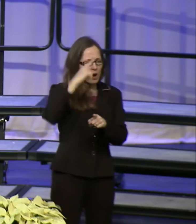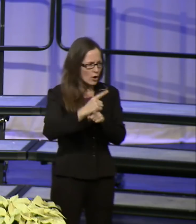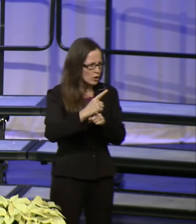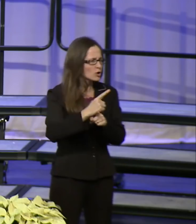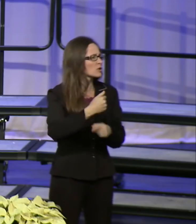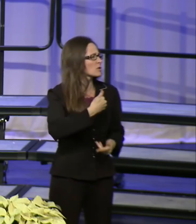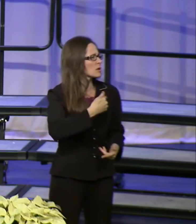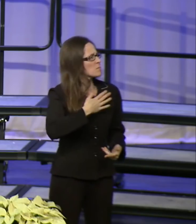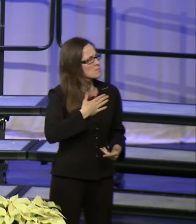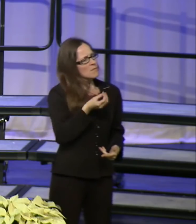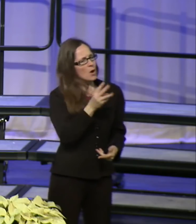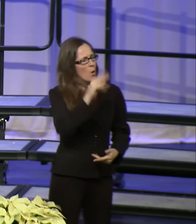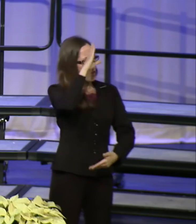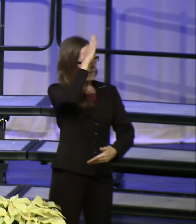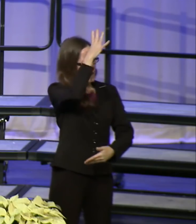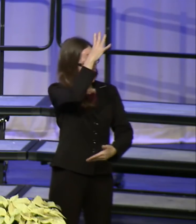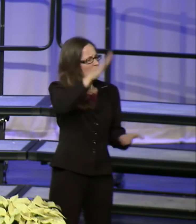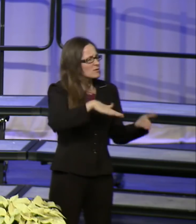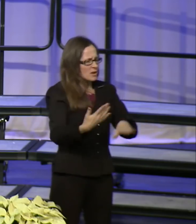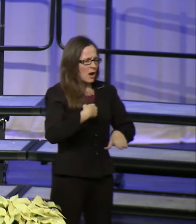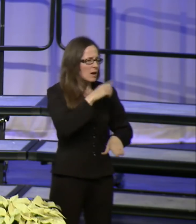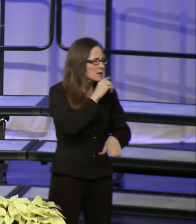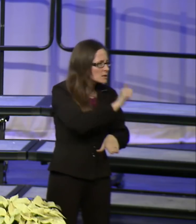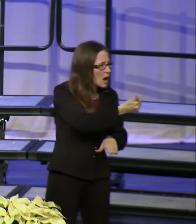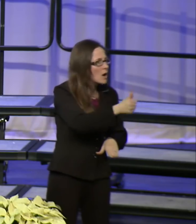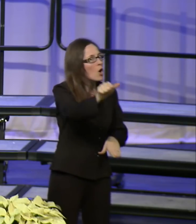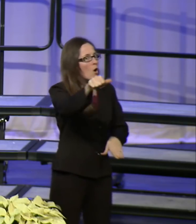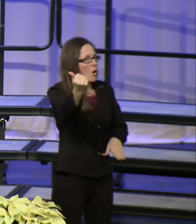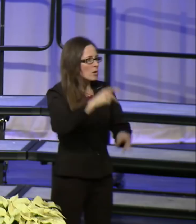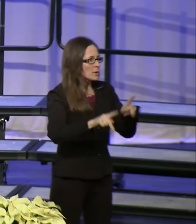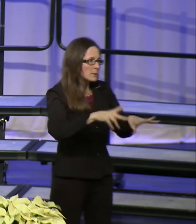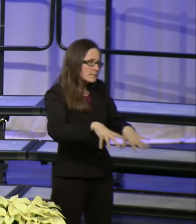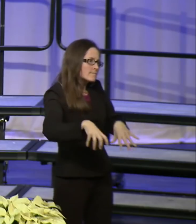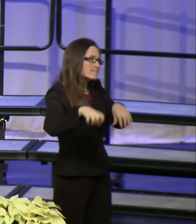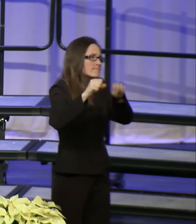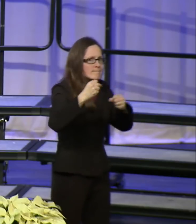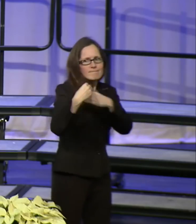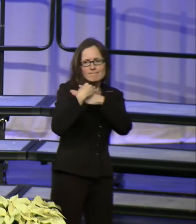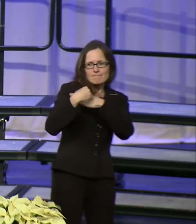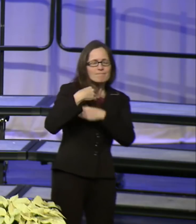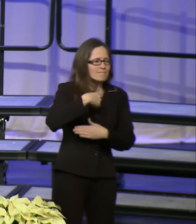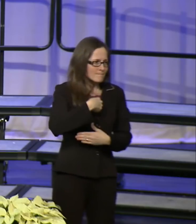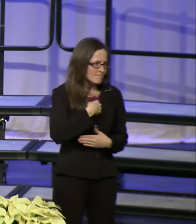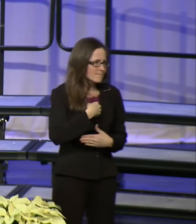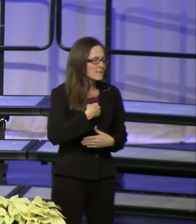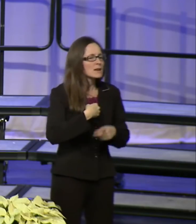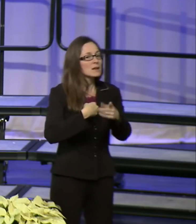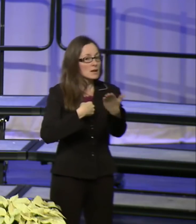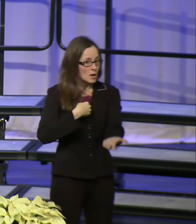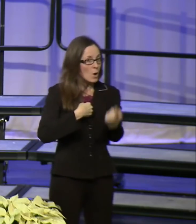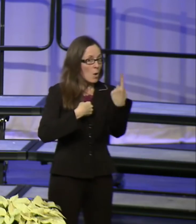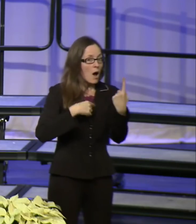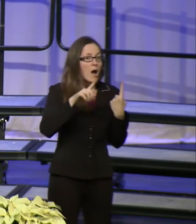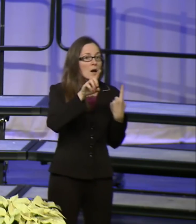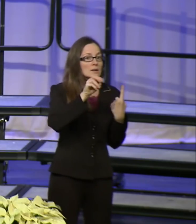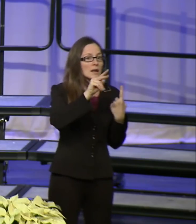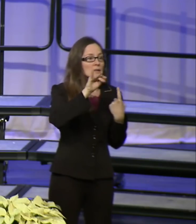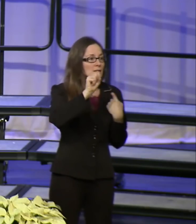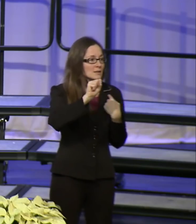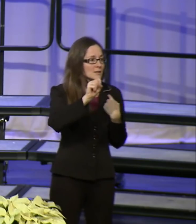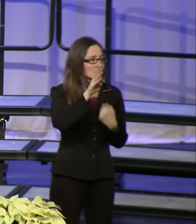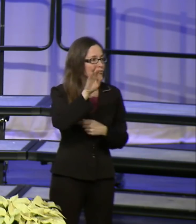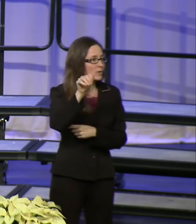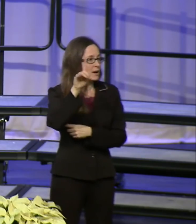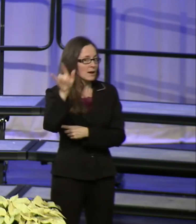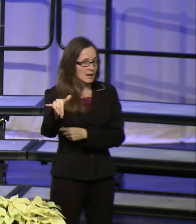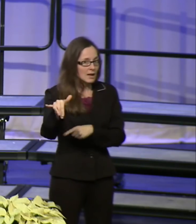age of 10. My first Little League coach in the Rockaways, Queens, New York, his name is Dennis Brady. He's live streaming home in South Florida.